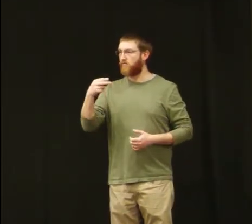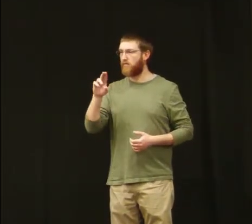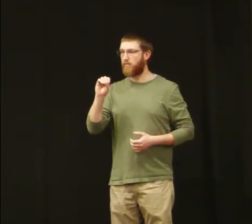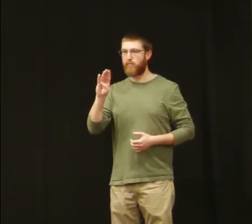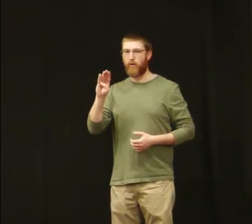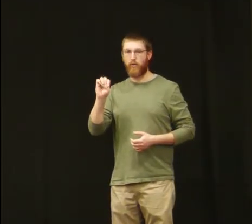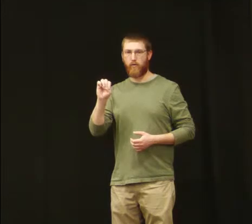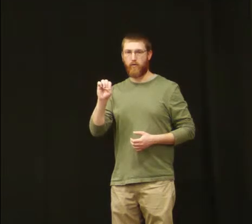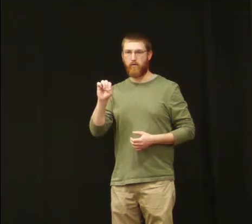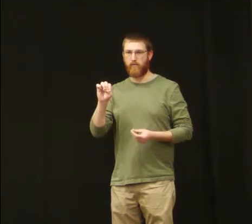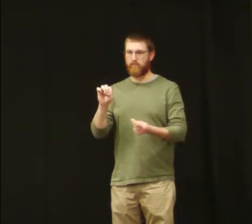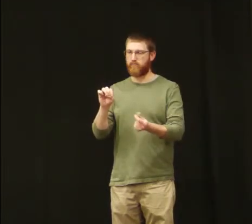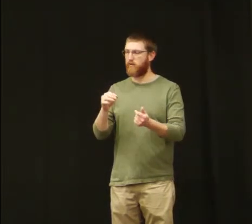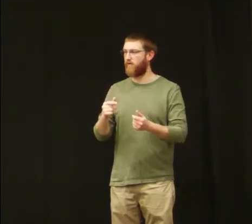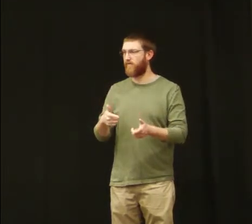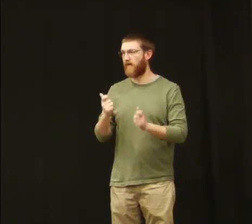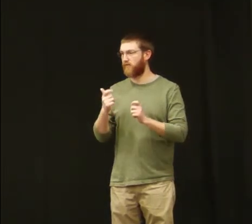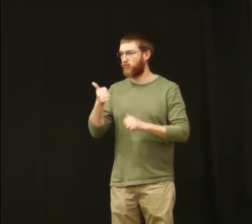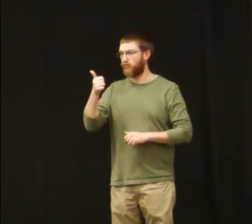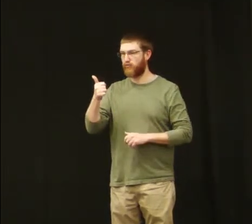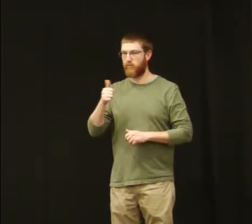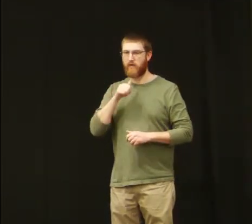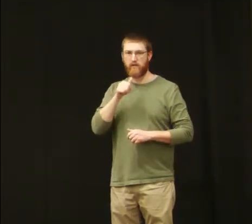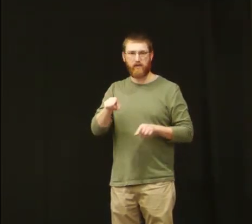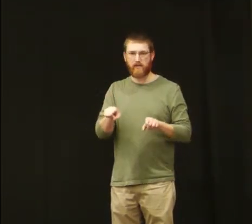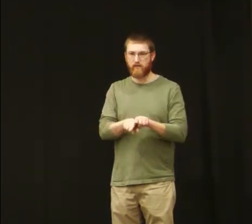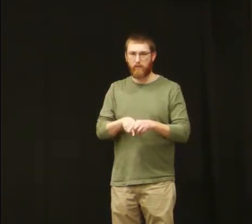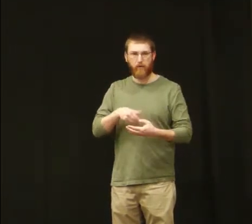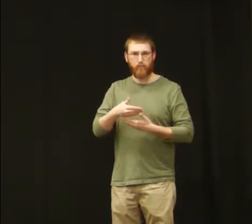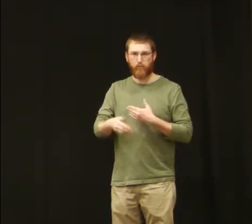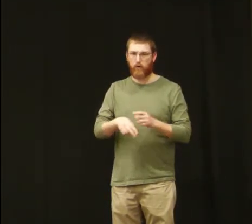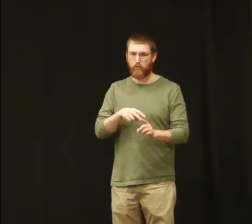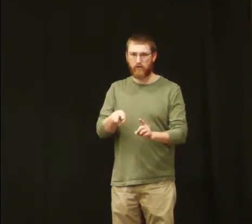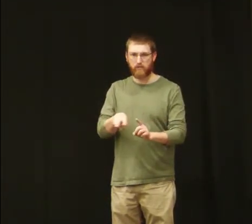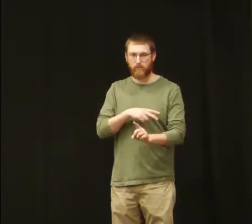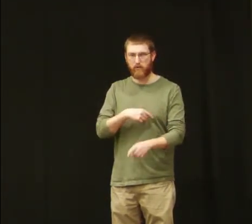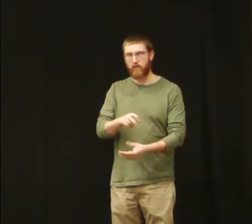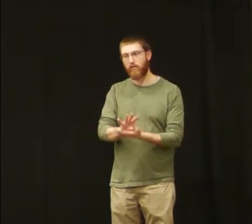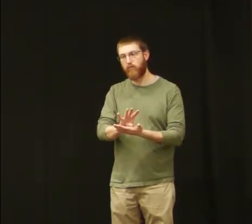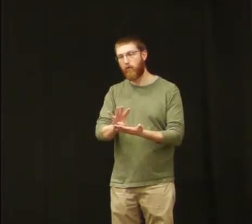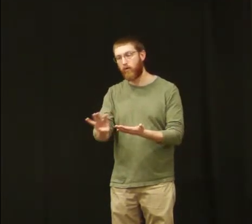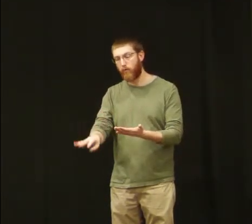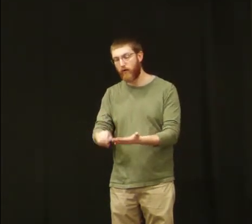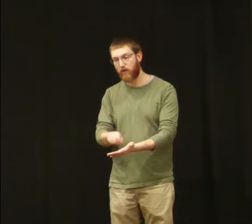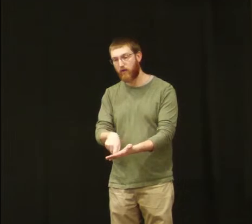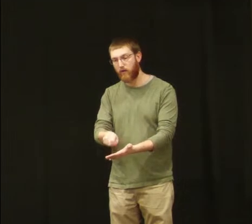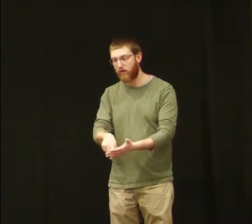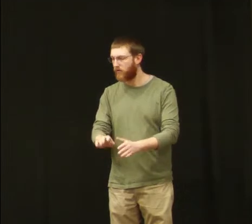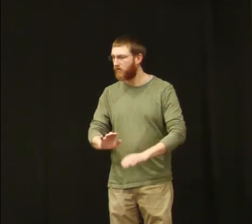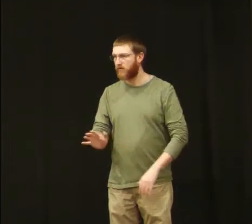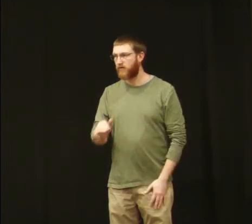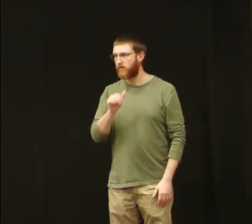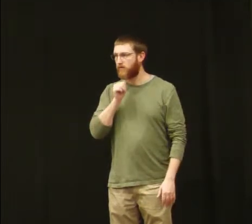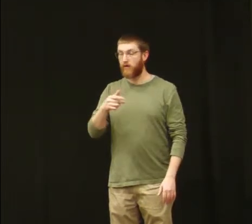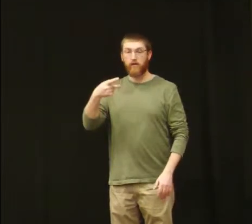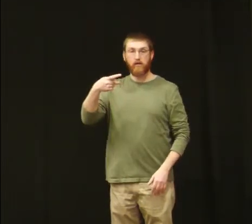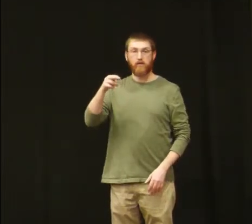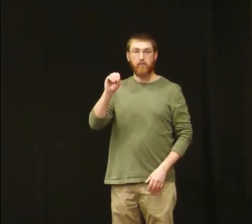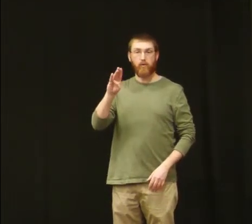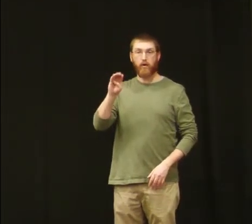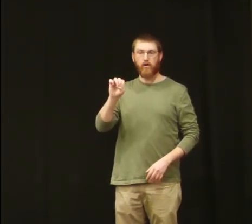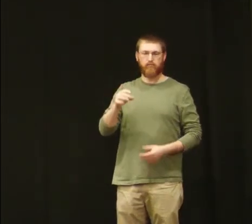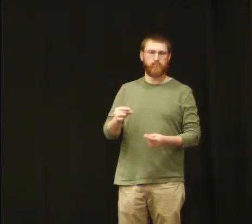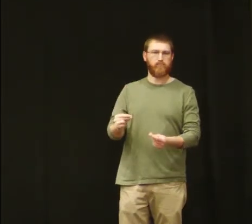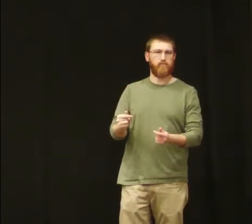is you can do them fairly quickly. It's not like progress monitoring, it's going to be 4 weeks. Probes could be